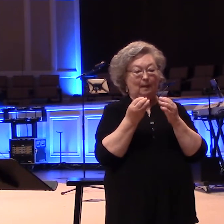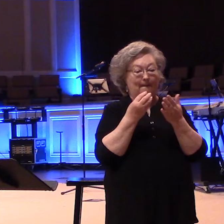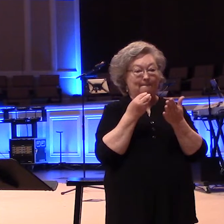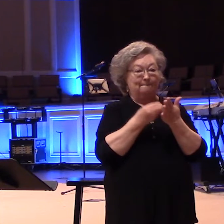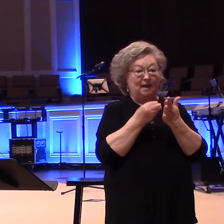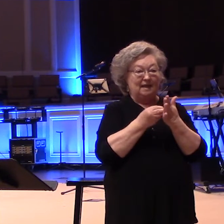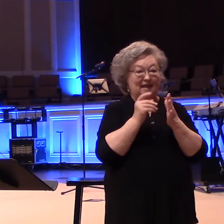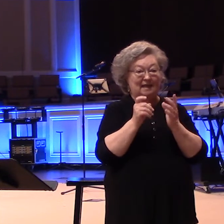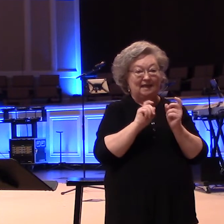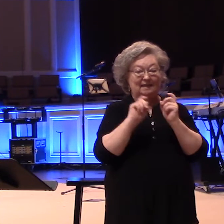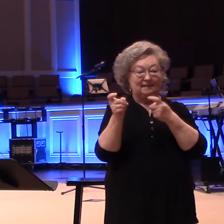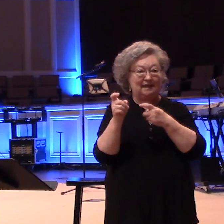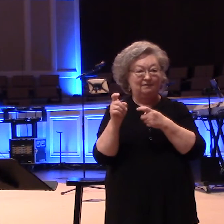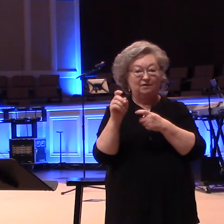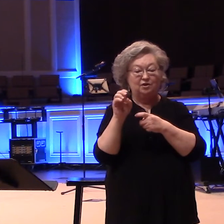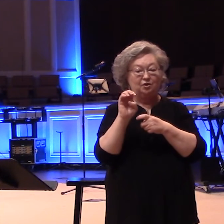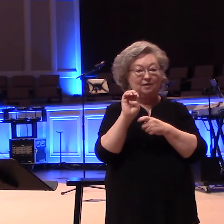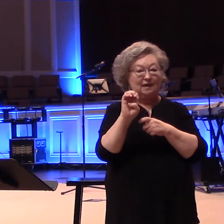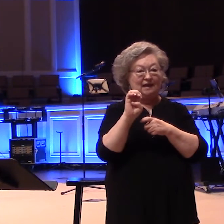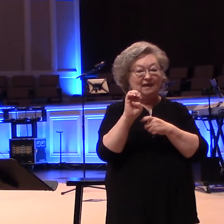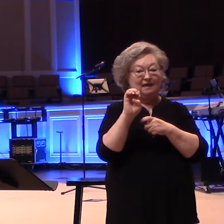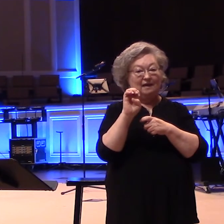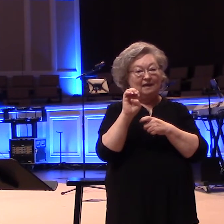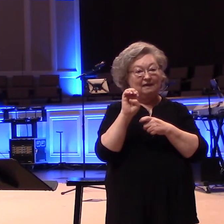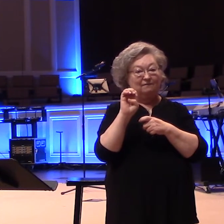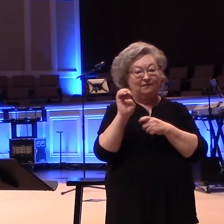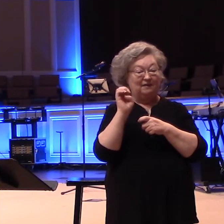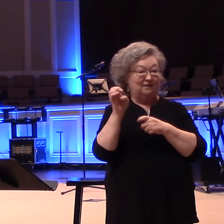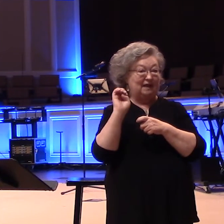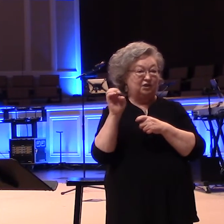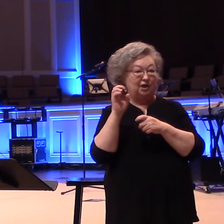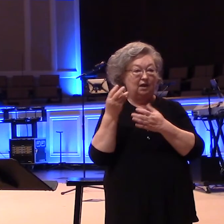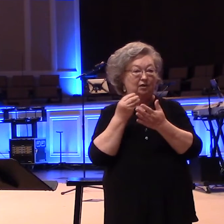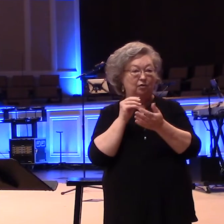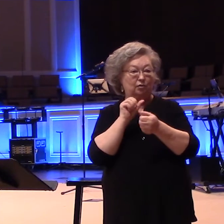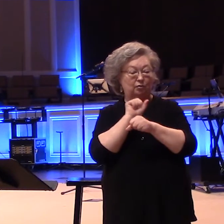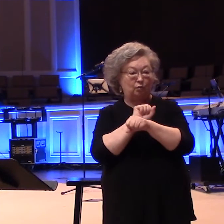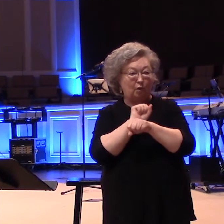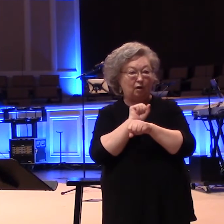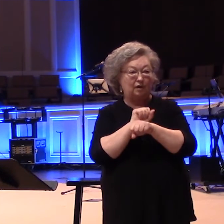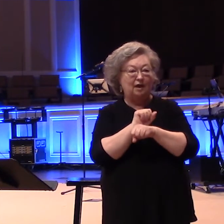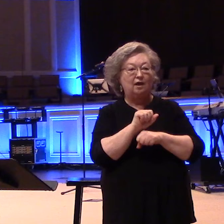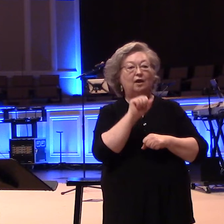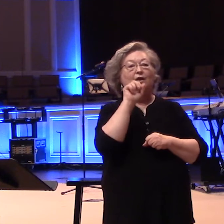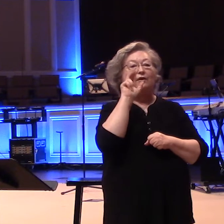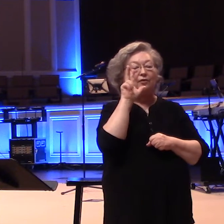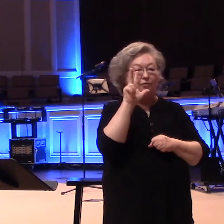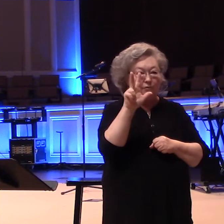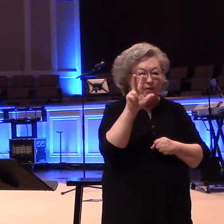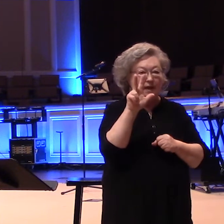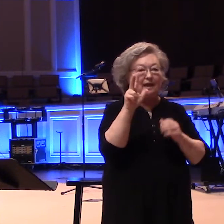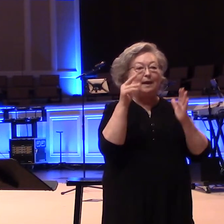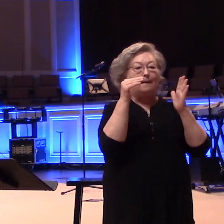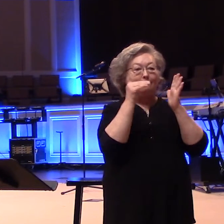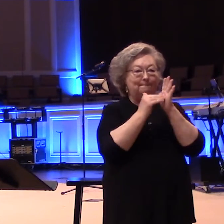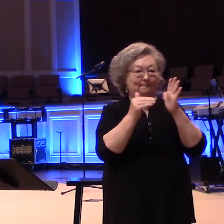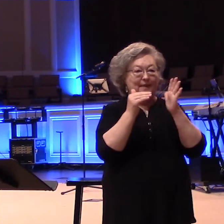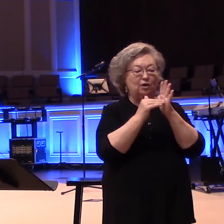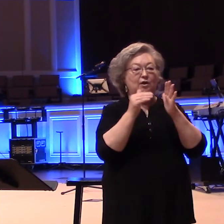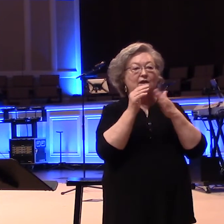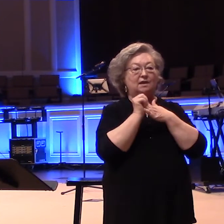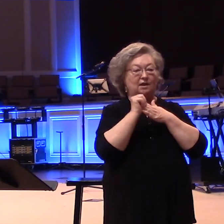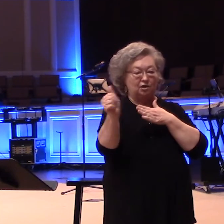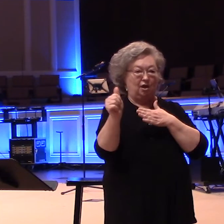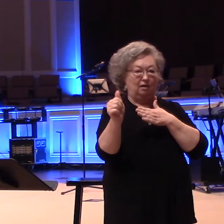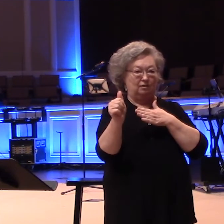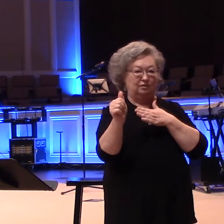$500 million. And he can't wait to give more. His hopes really are effectively to give it all away. And his